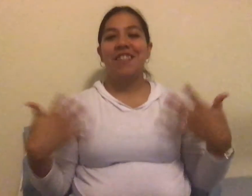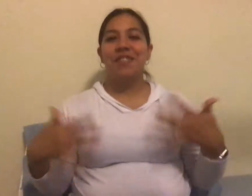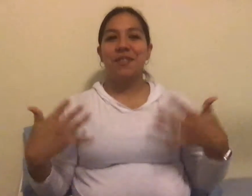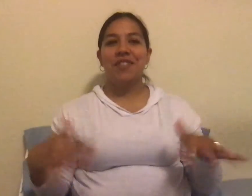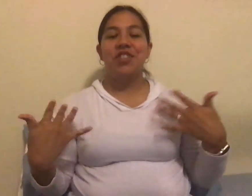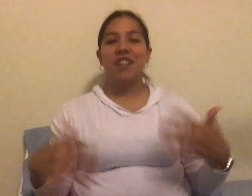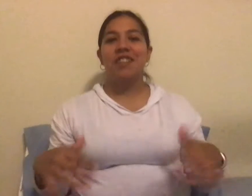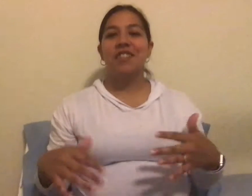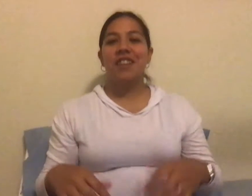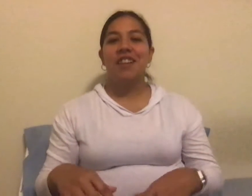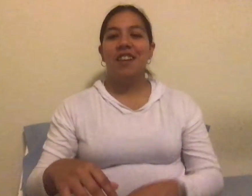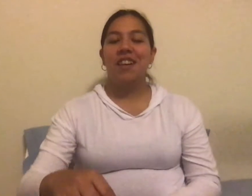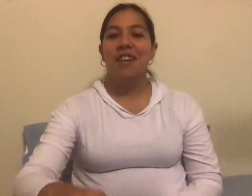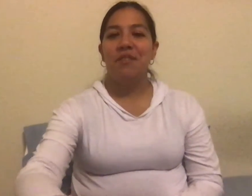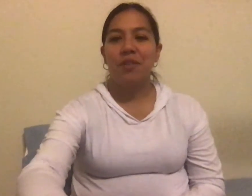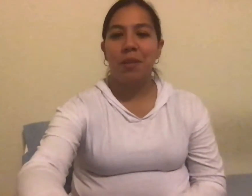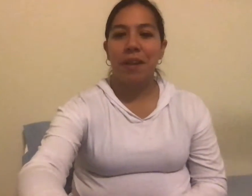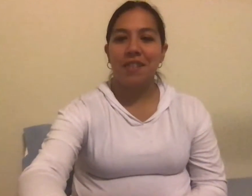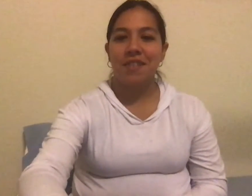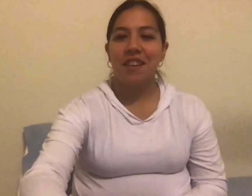so it's changed. From the past.